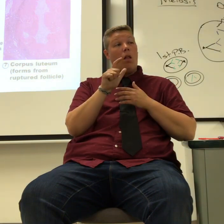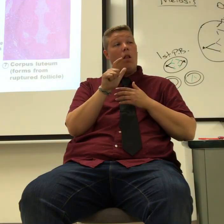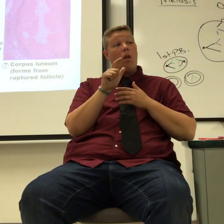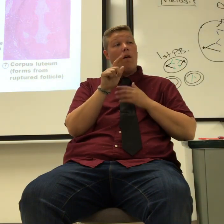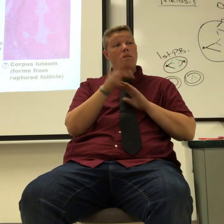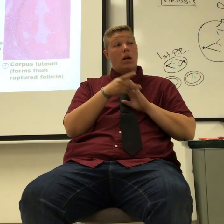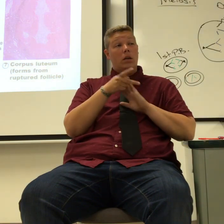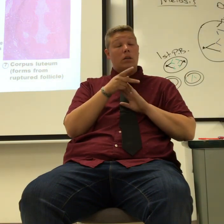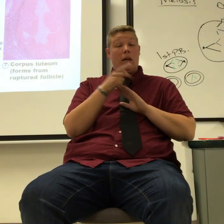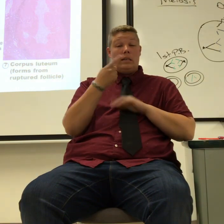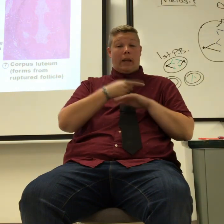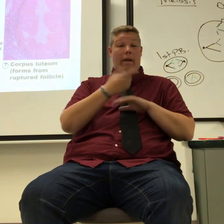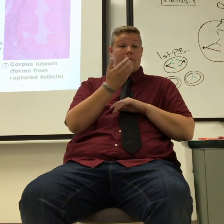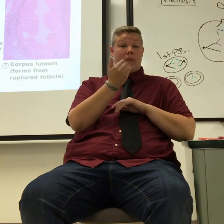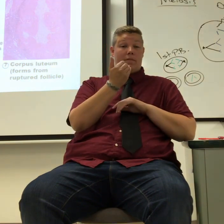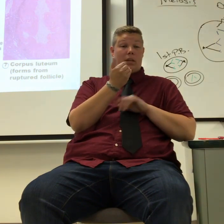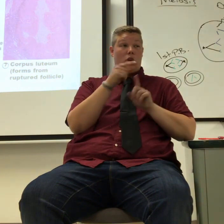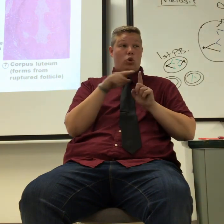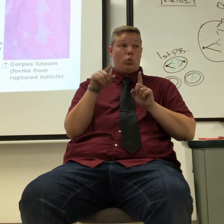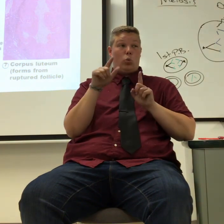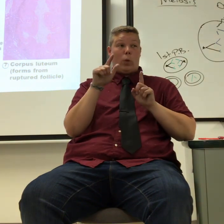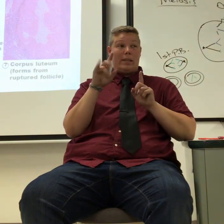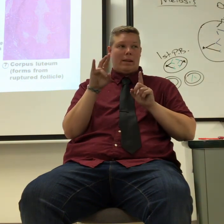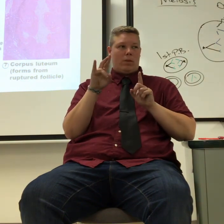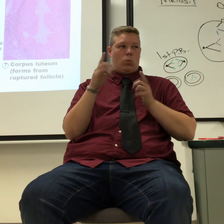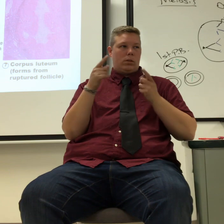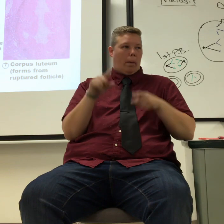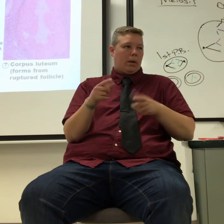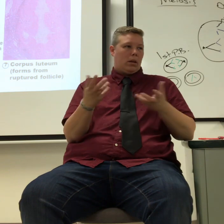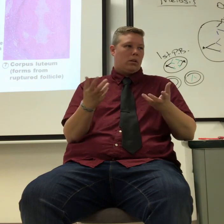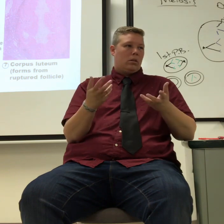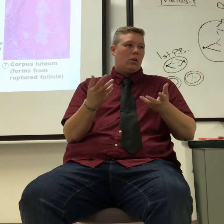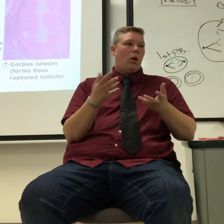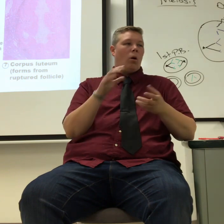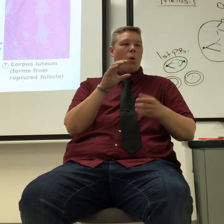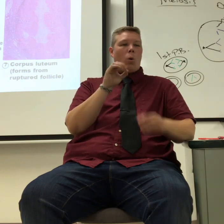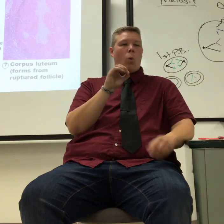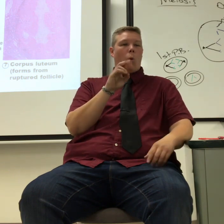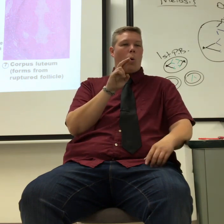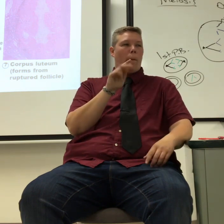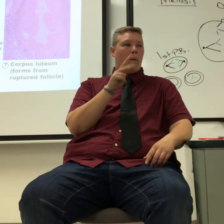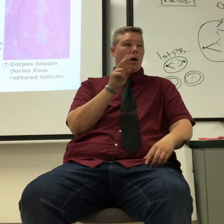15 to 27, what's going on? You have the corpus luteum